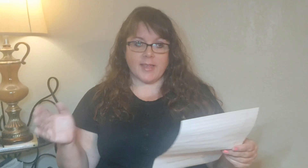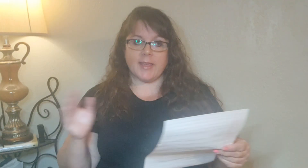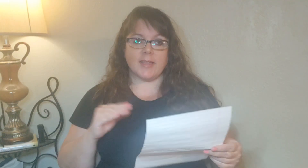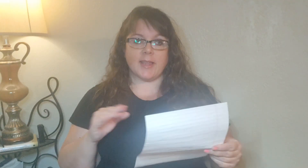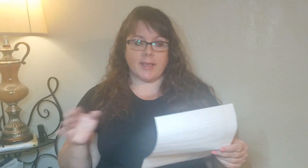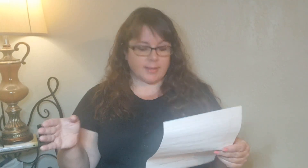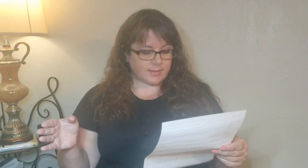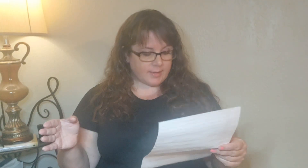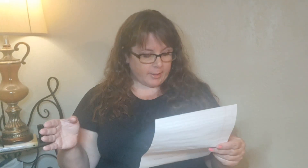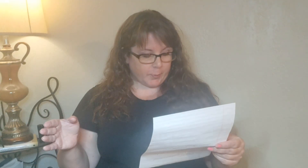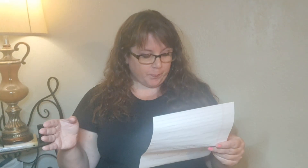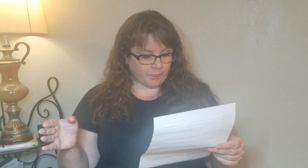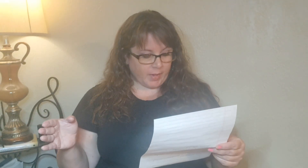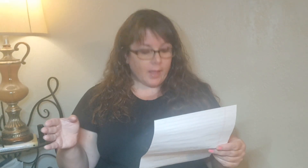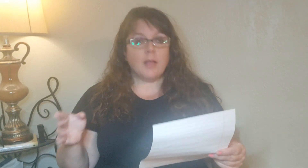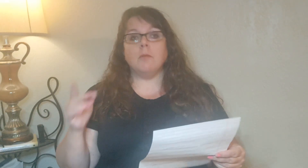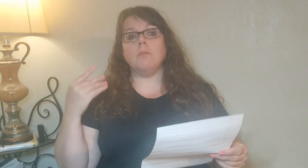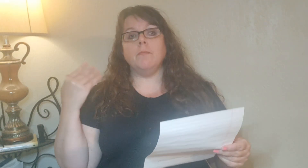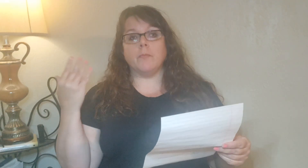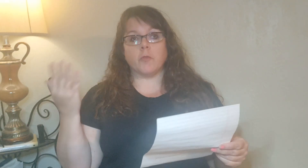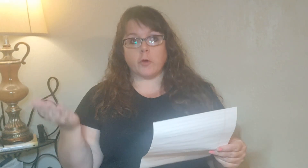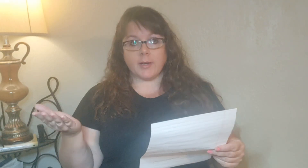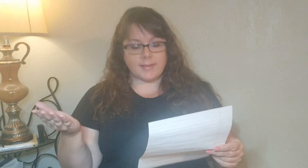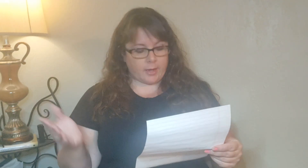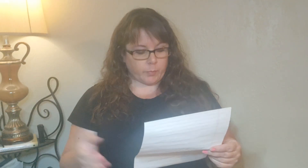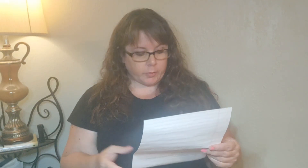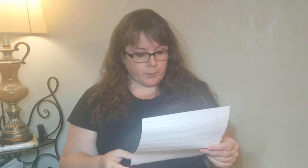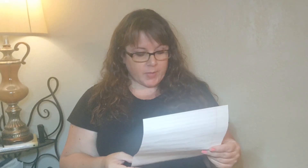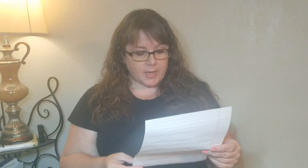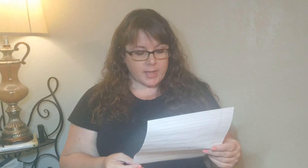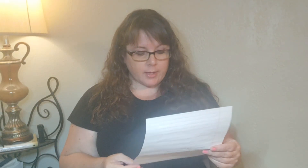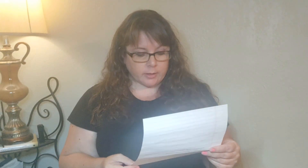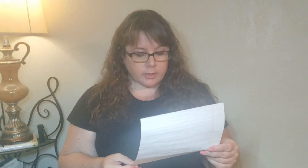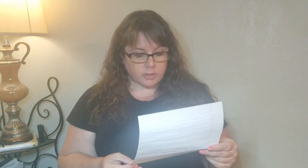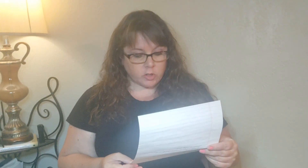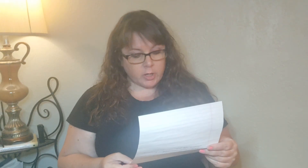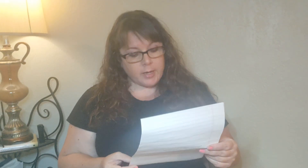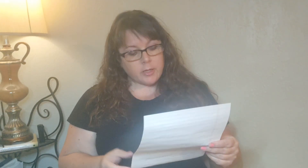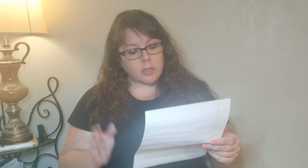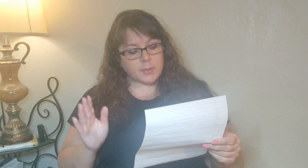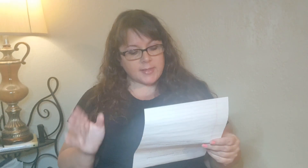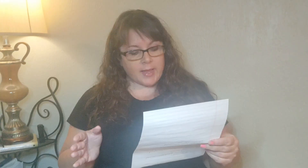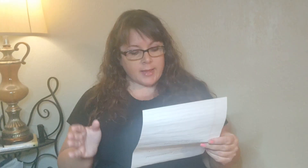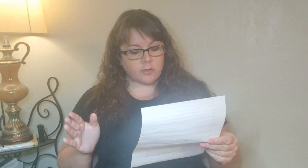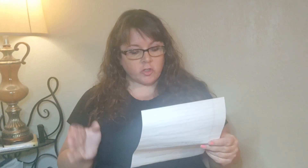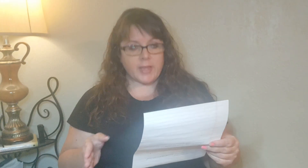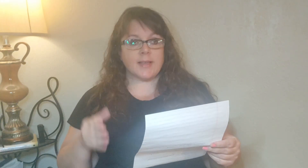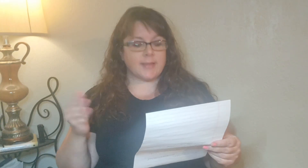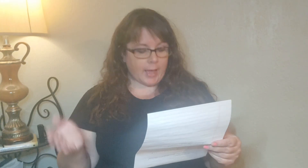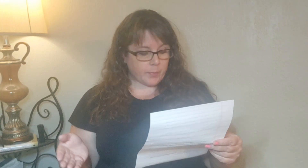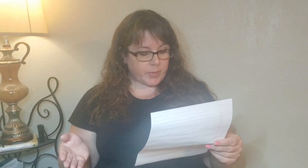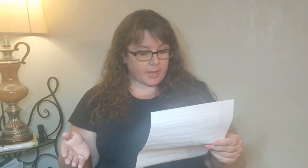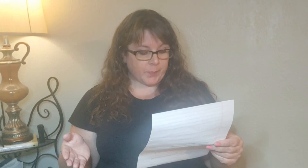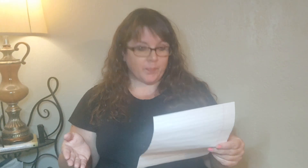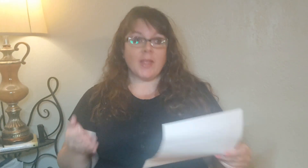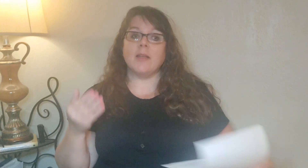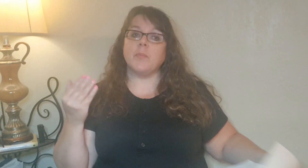unnecessary in ASL. For example, in English, you would say she is happy. But